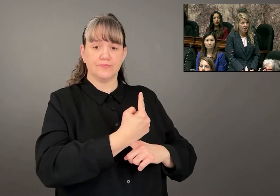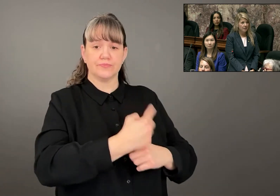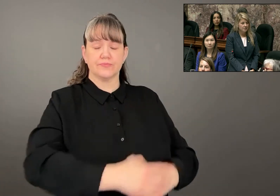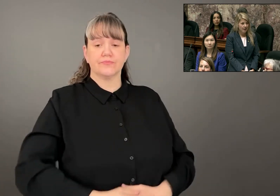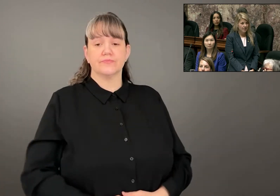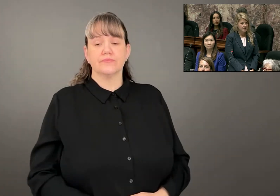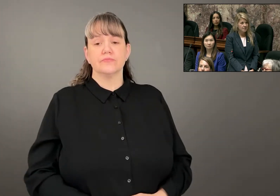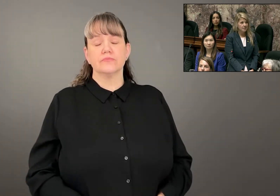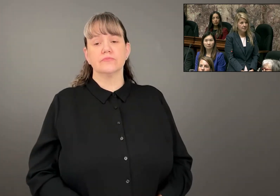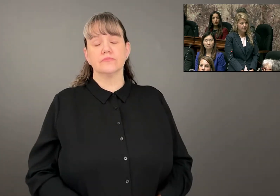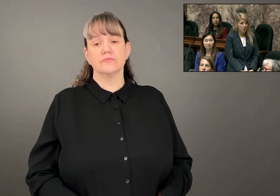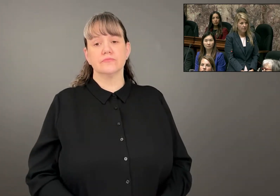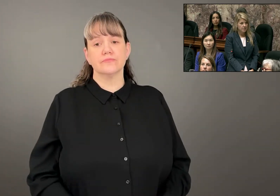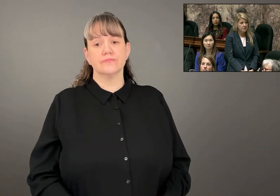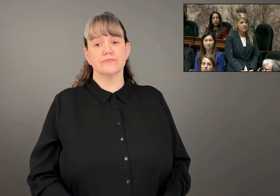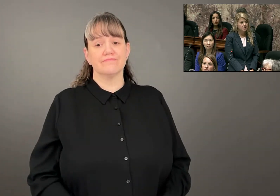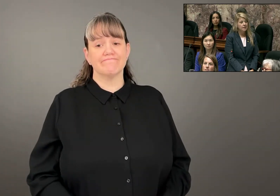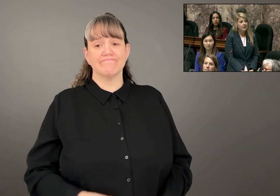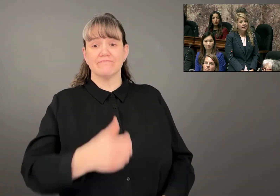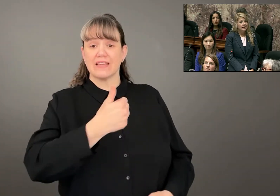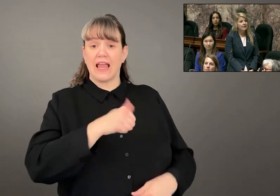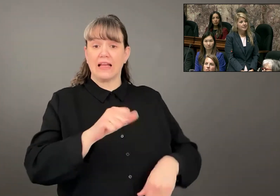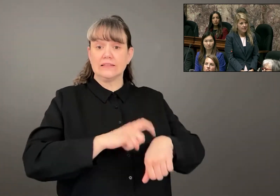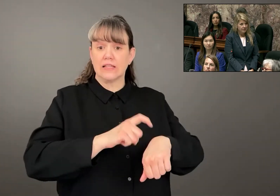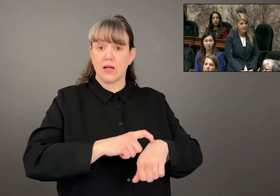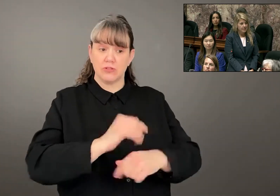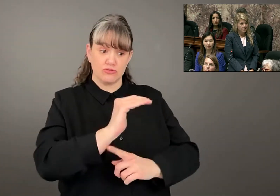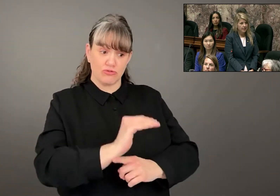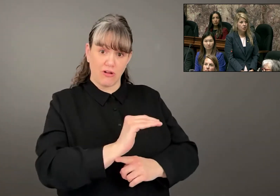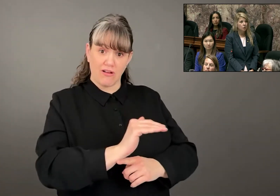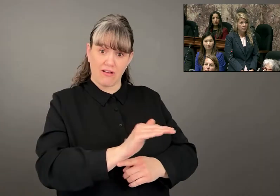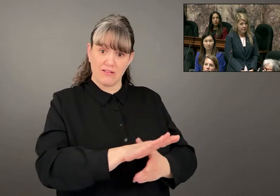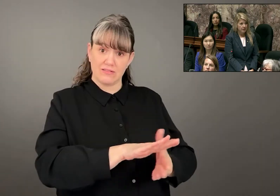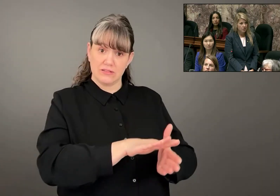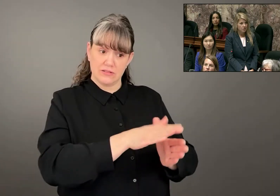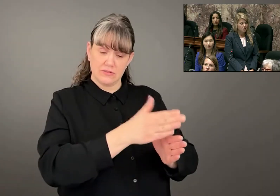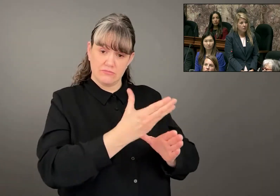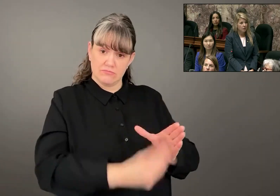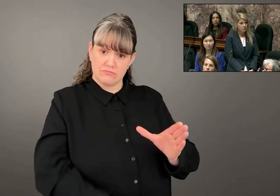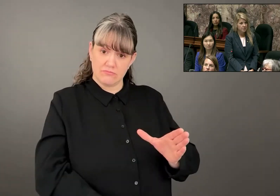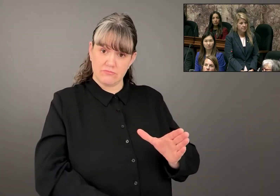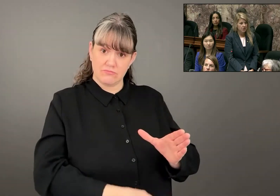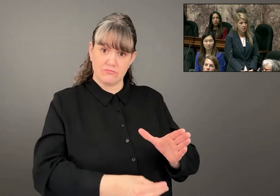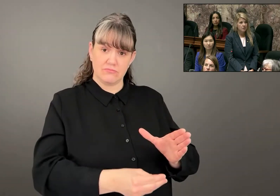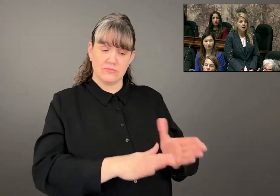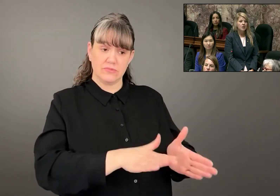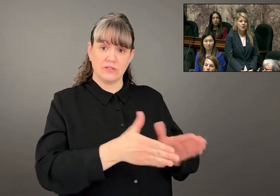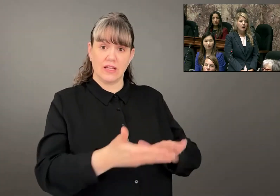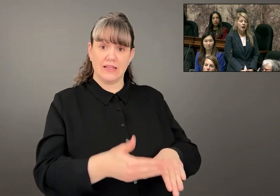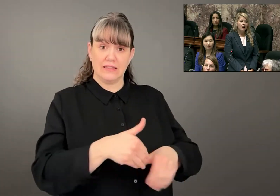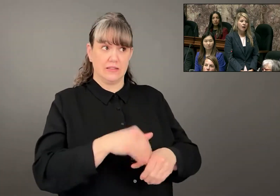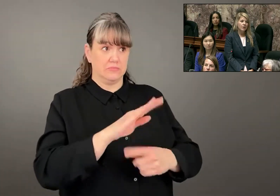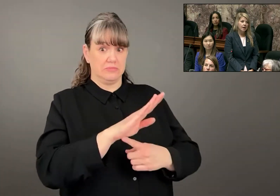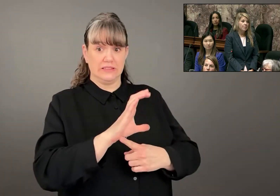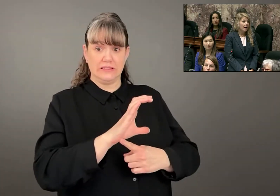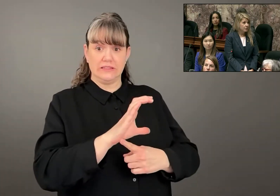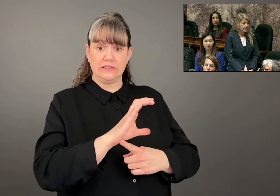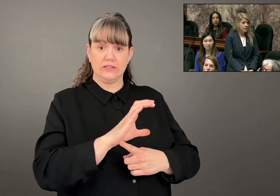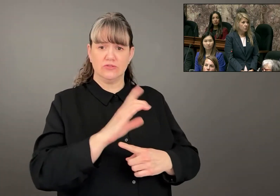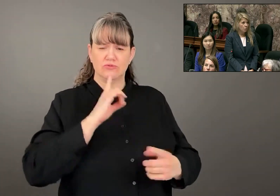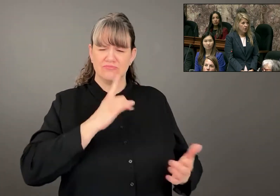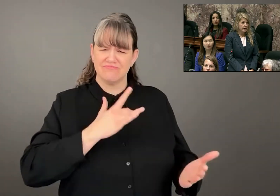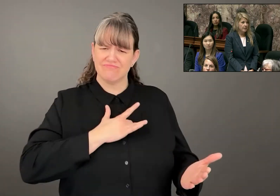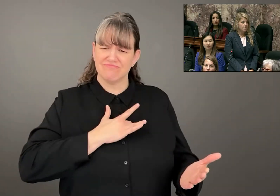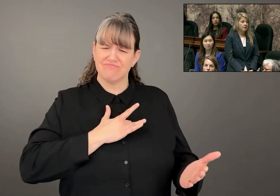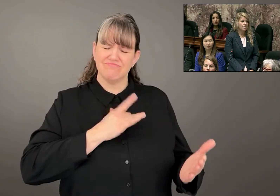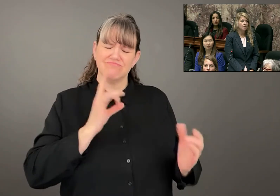Anytime a child dies in this province, it is devastating and horrific, Honourable Speaker. I wake up every